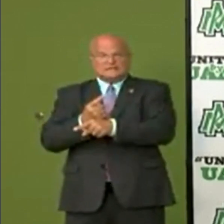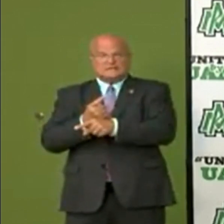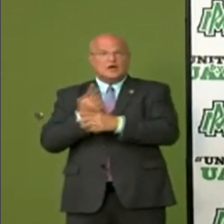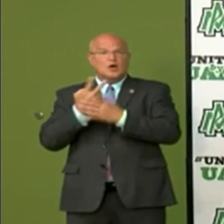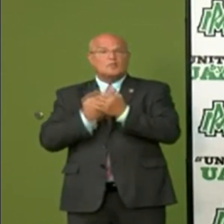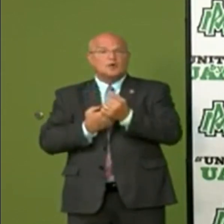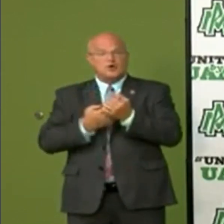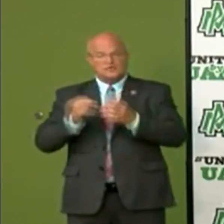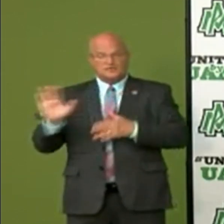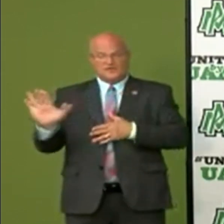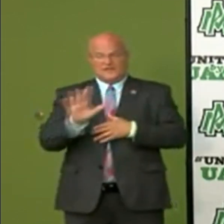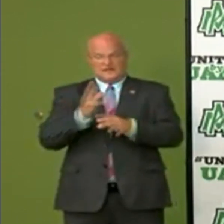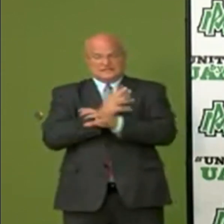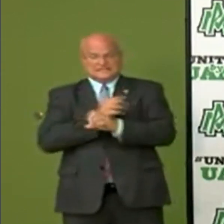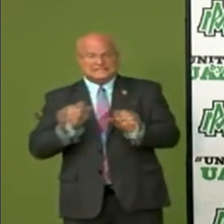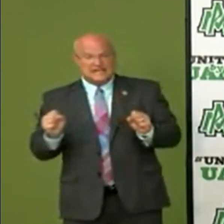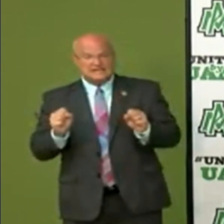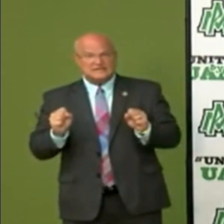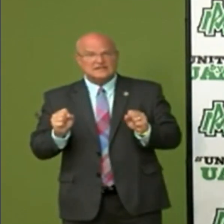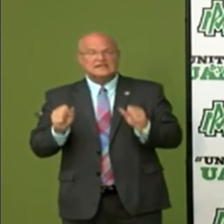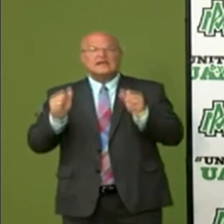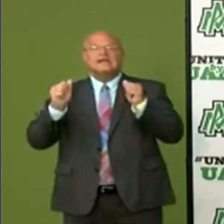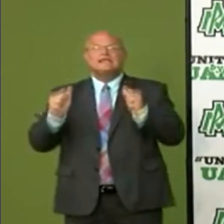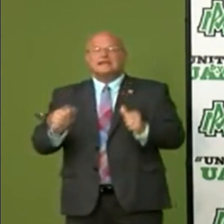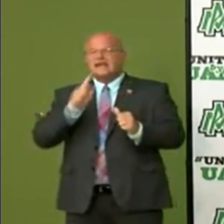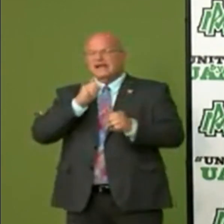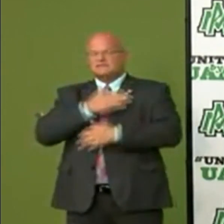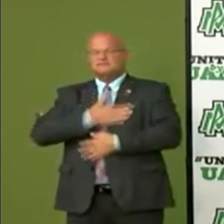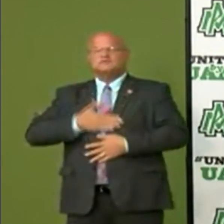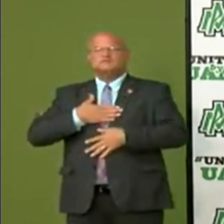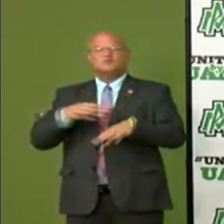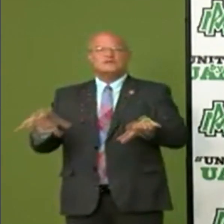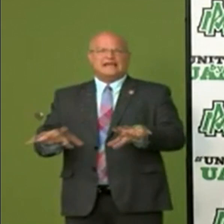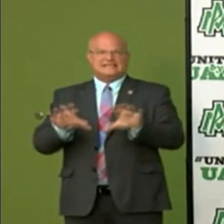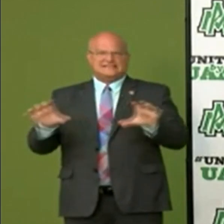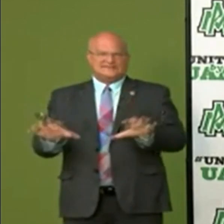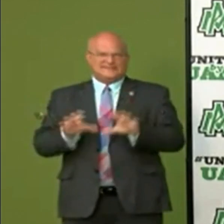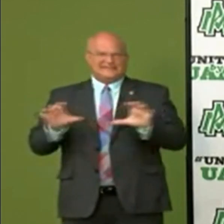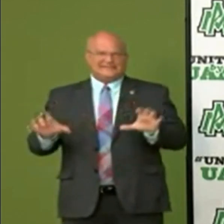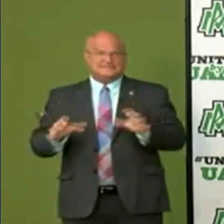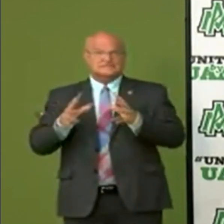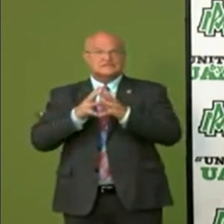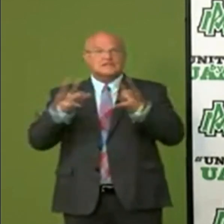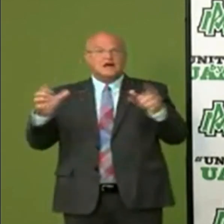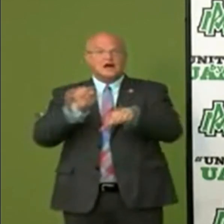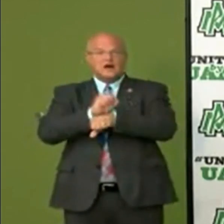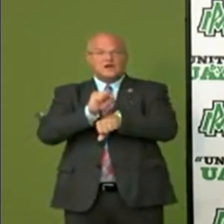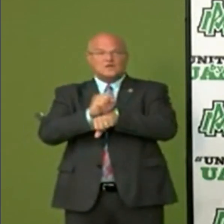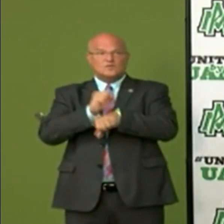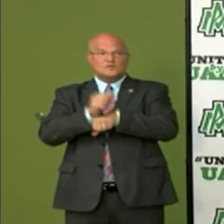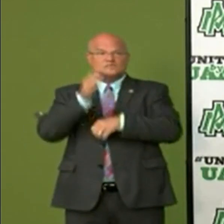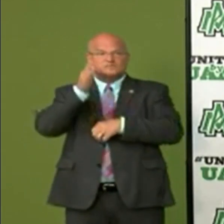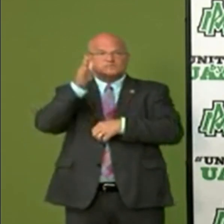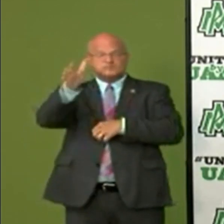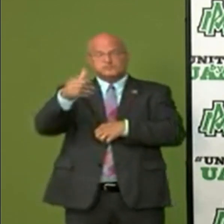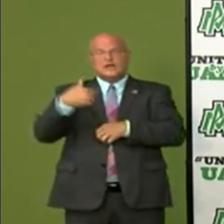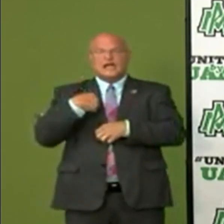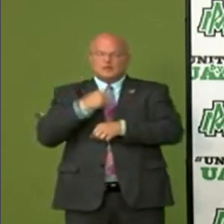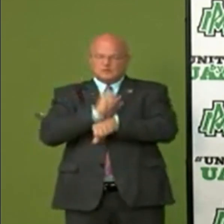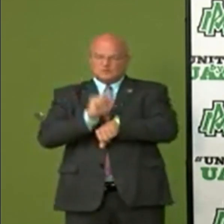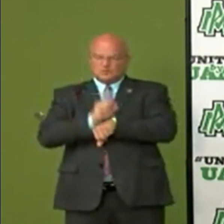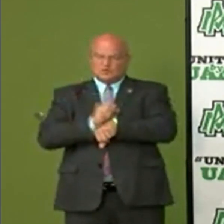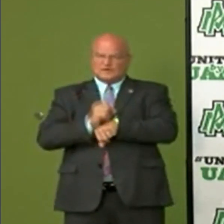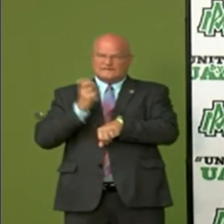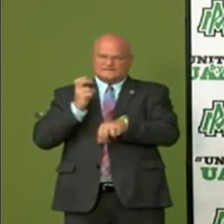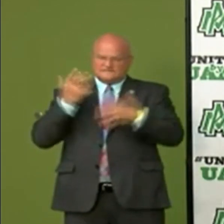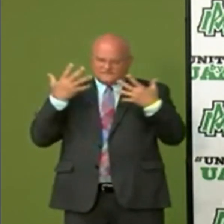both for their safety, but also that they can actually enjoy that activity. So there's a lot of work to be done, and we're working very hard to get it